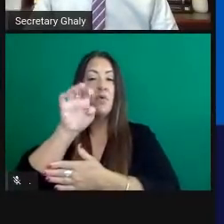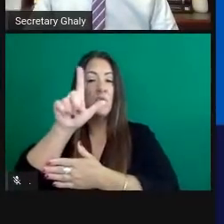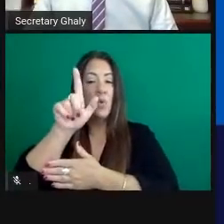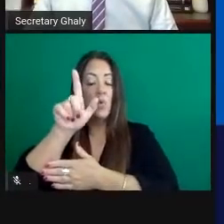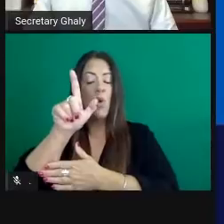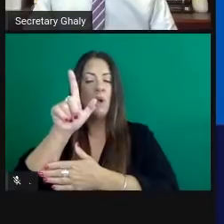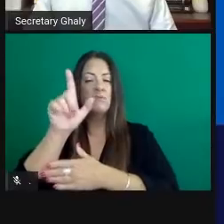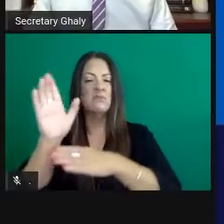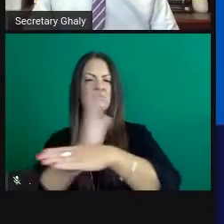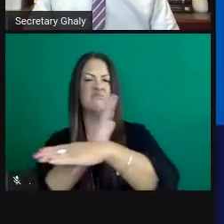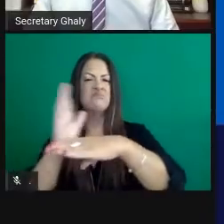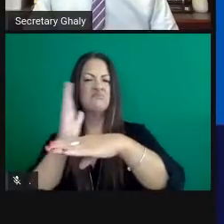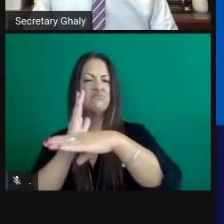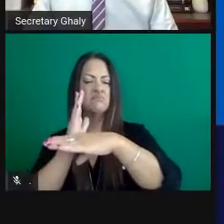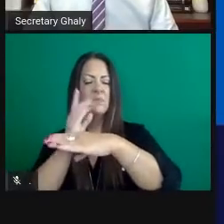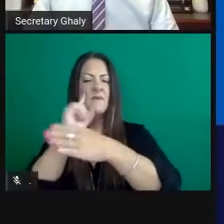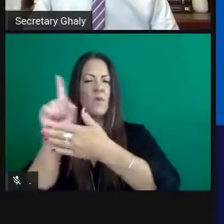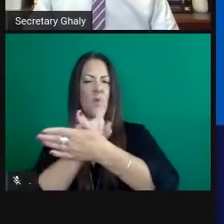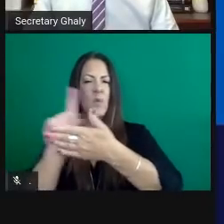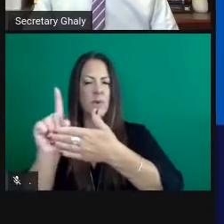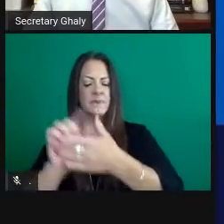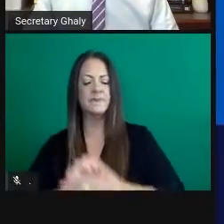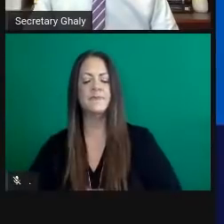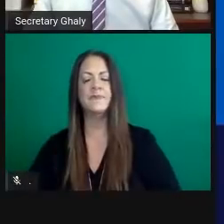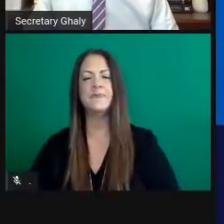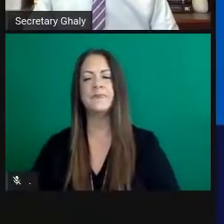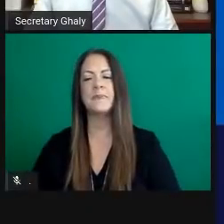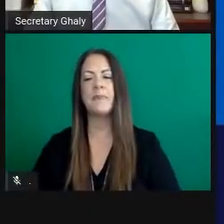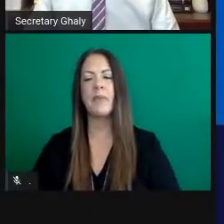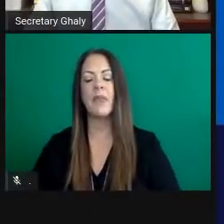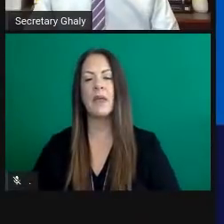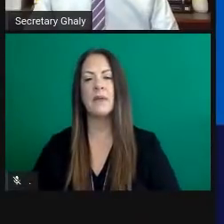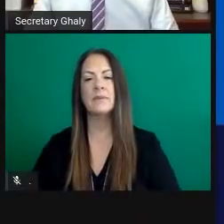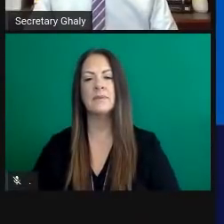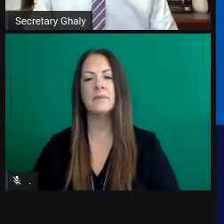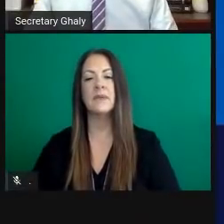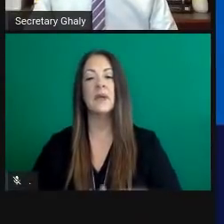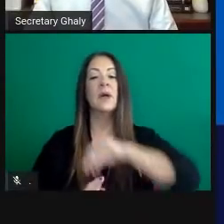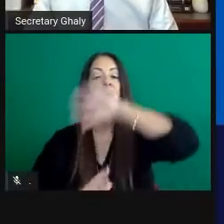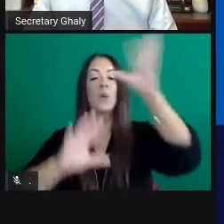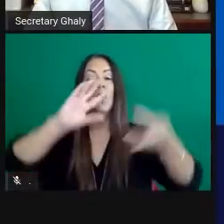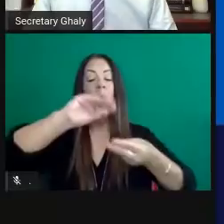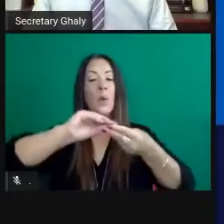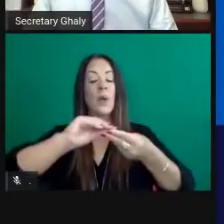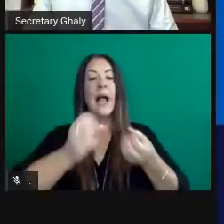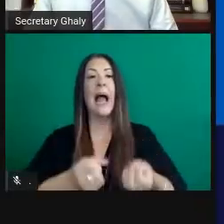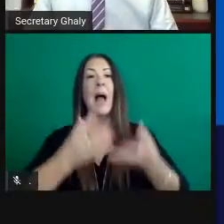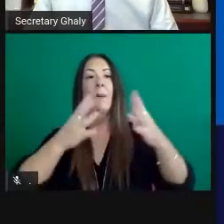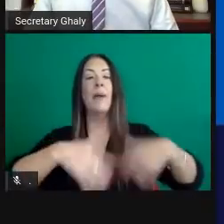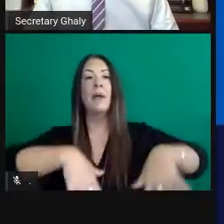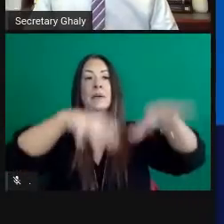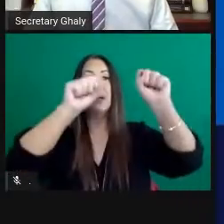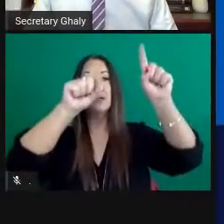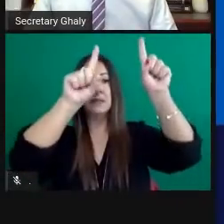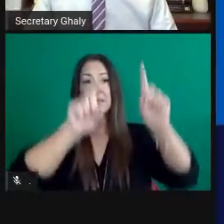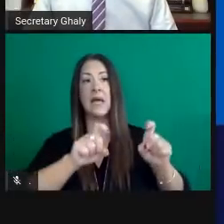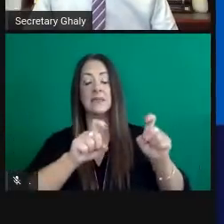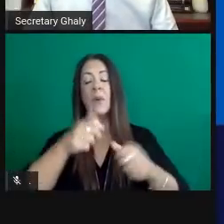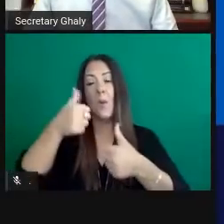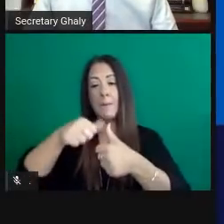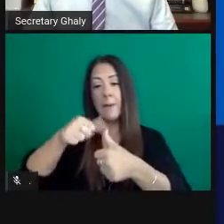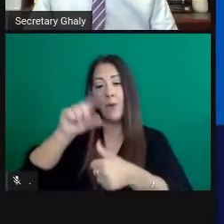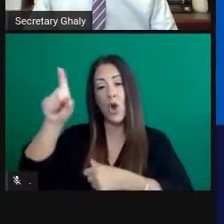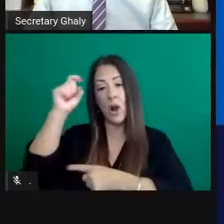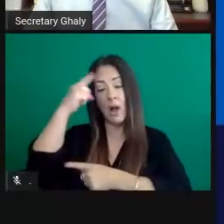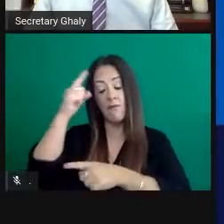3,421 cases reported on average in the last 7 days. The total tests, again, the governor reminded